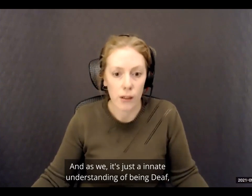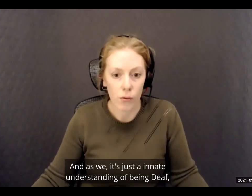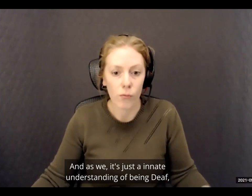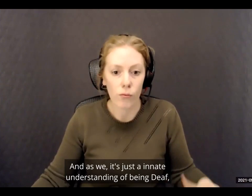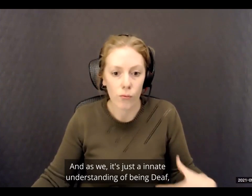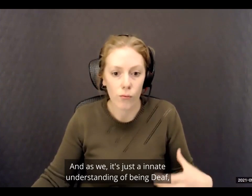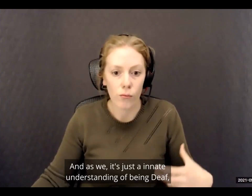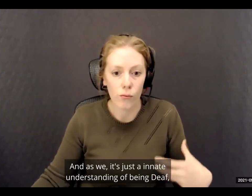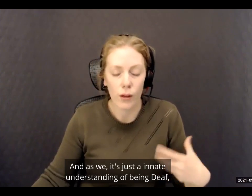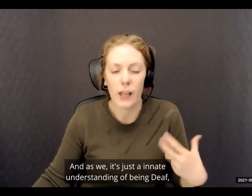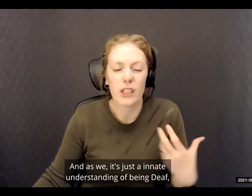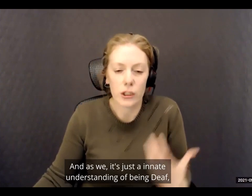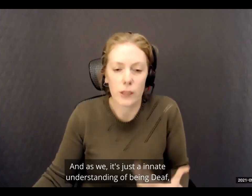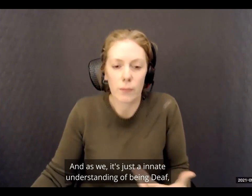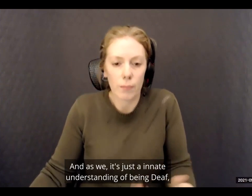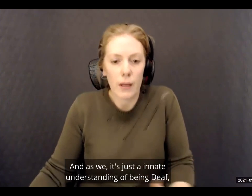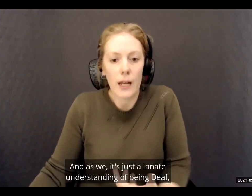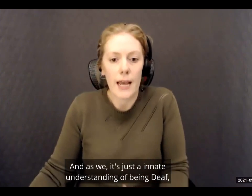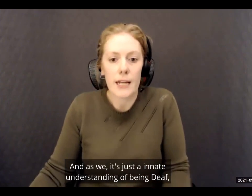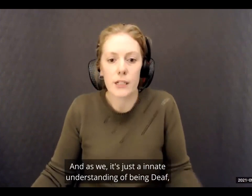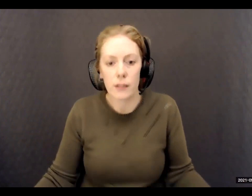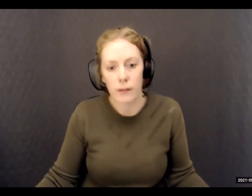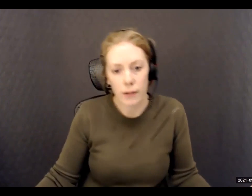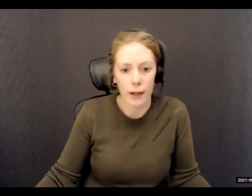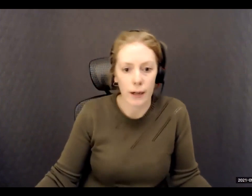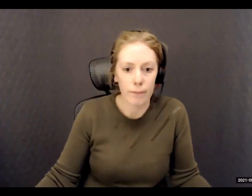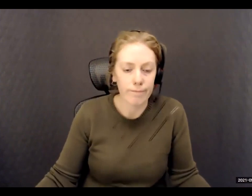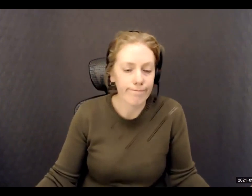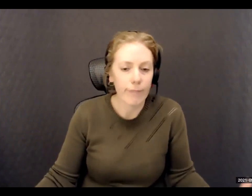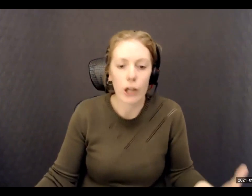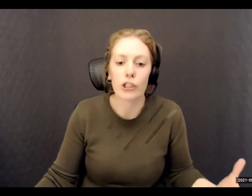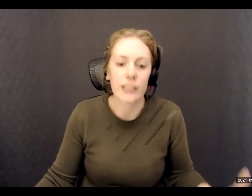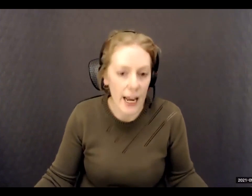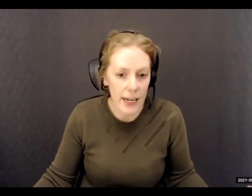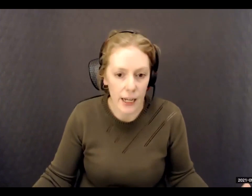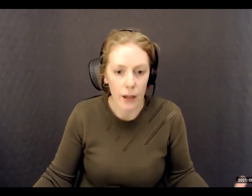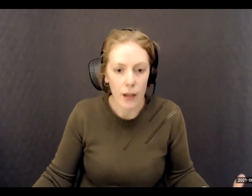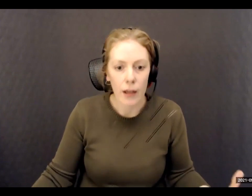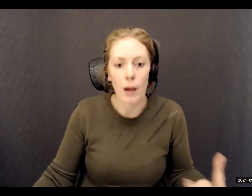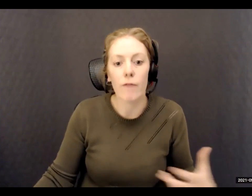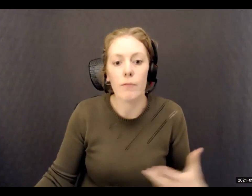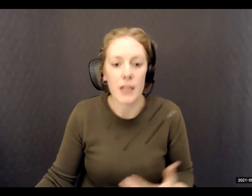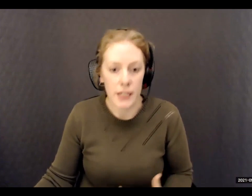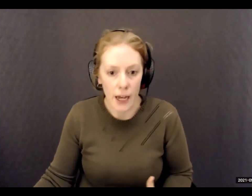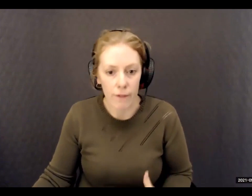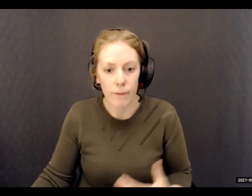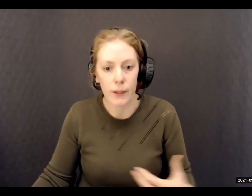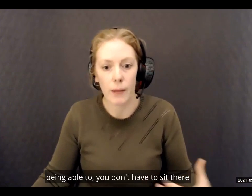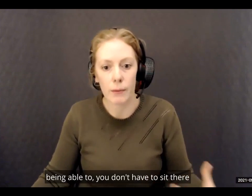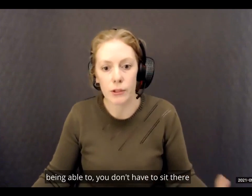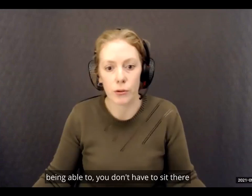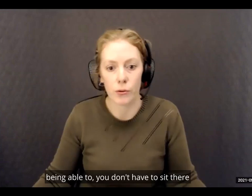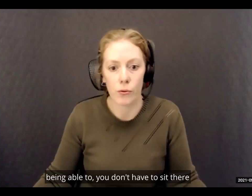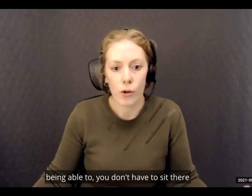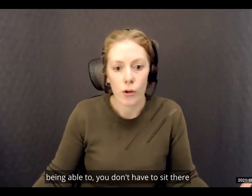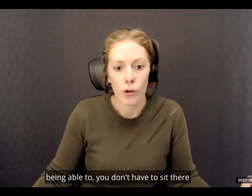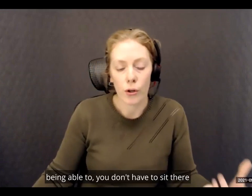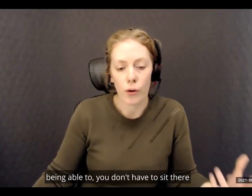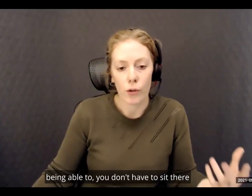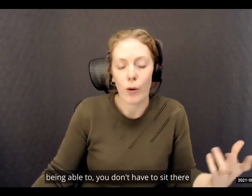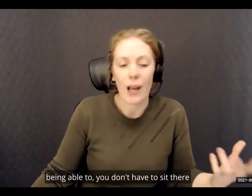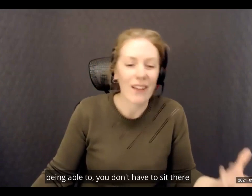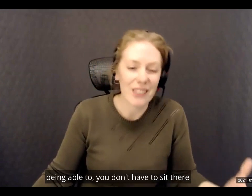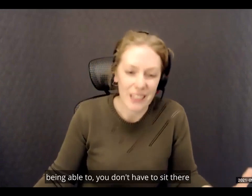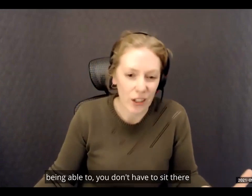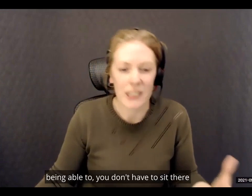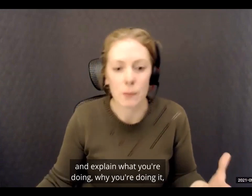we, it's just a innate understanding of being deaf, being able to, you